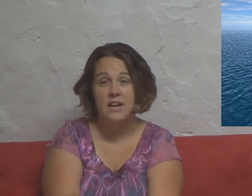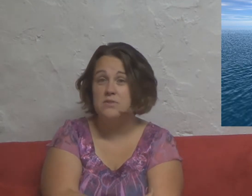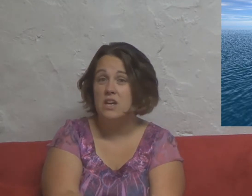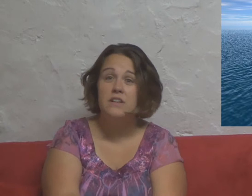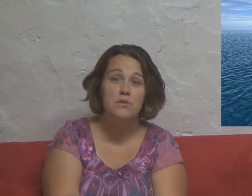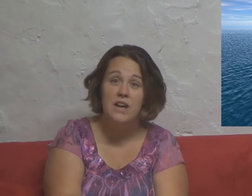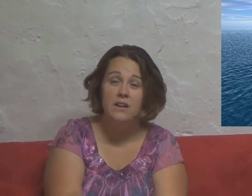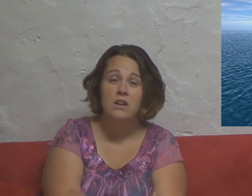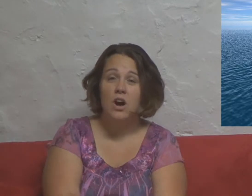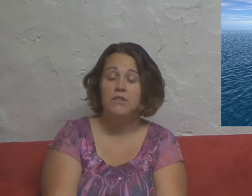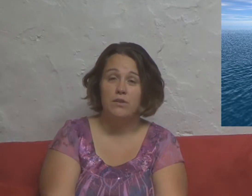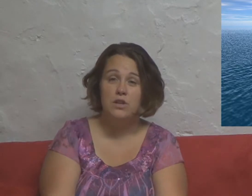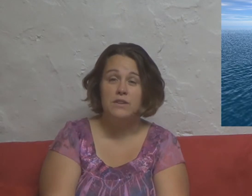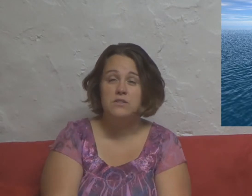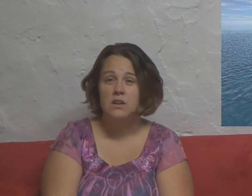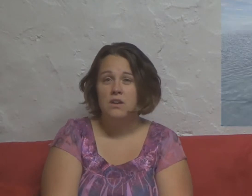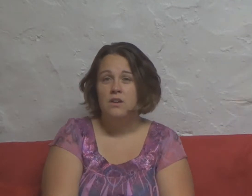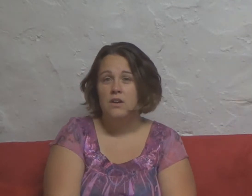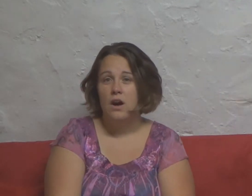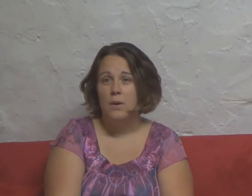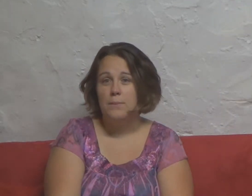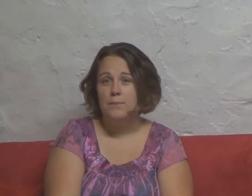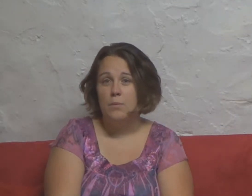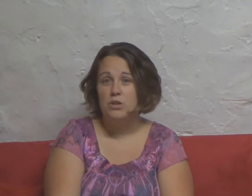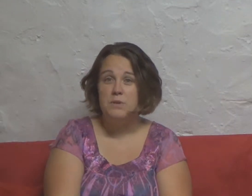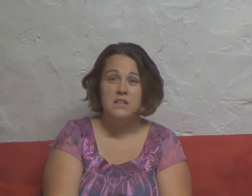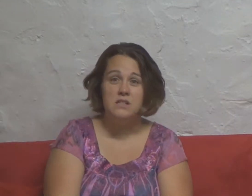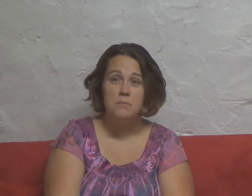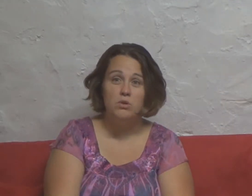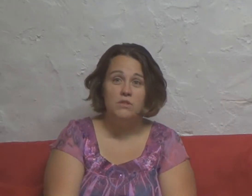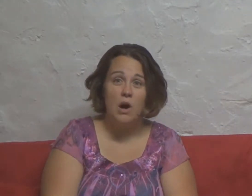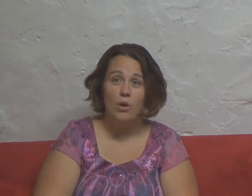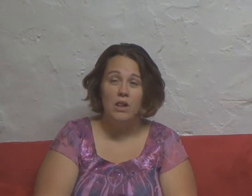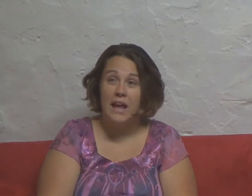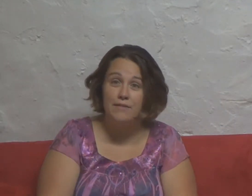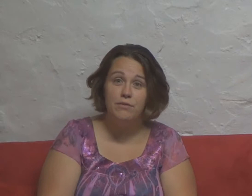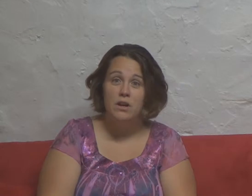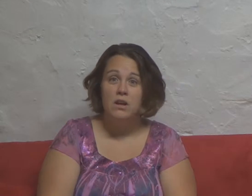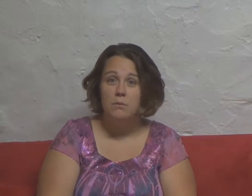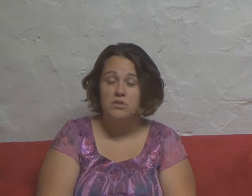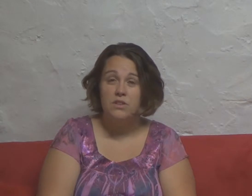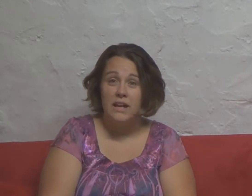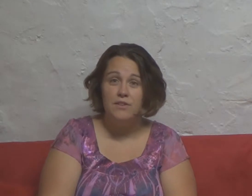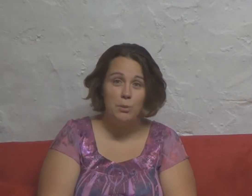up 70% of the Earth's surface, which means that most of the life on our